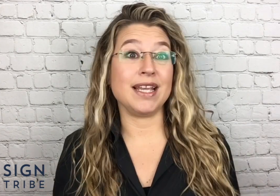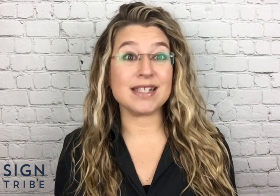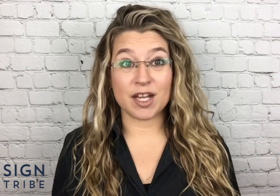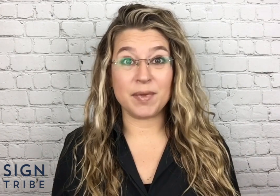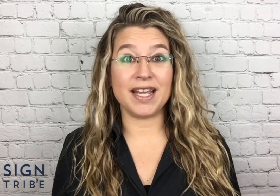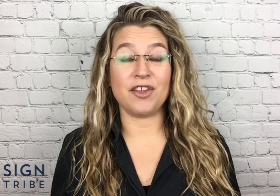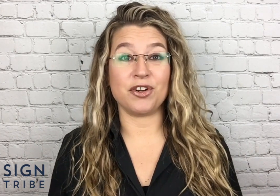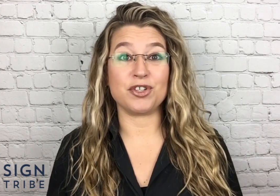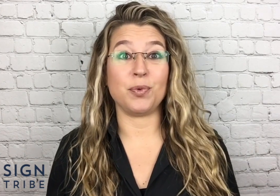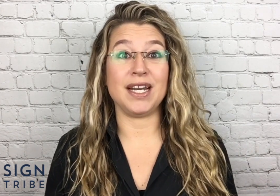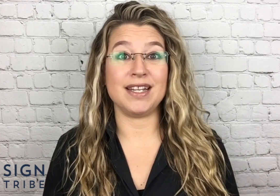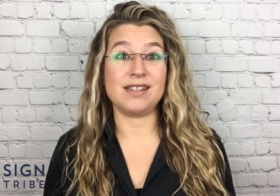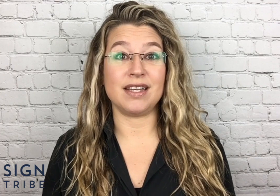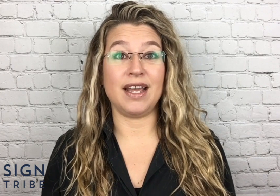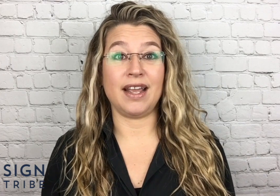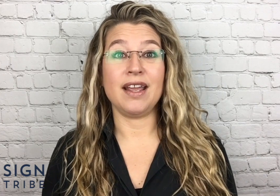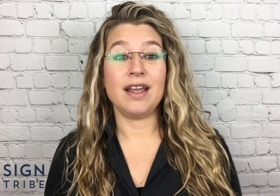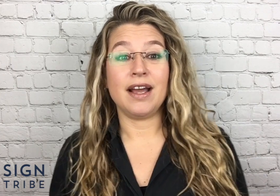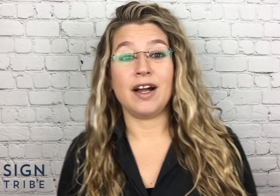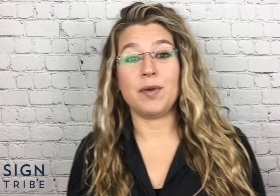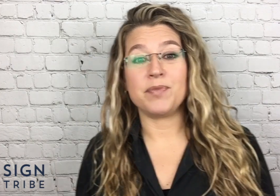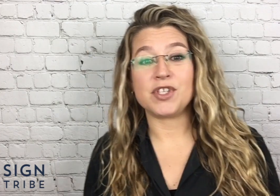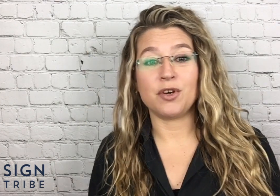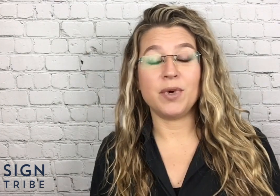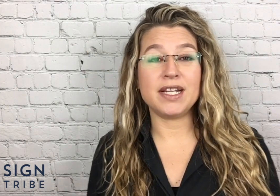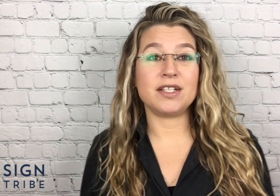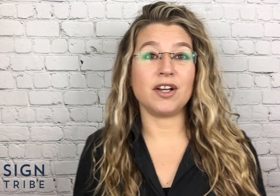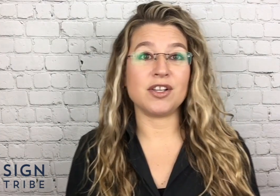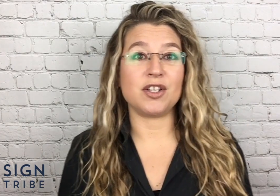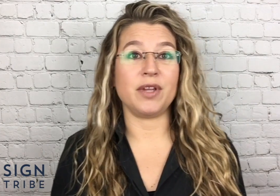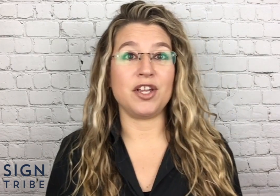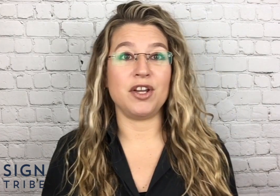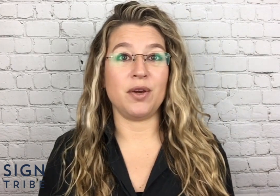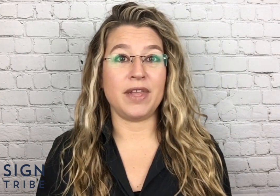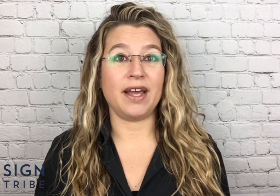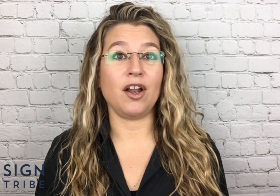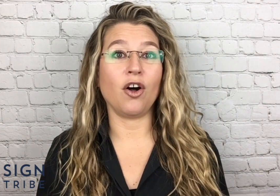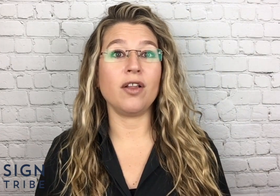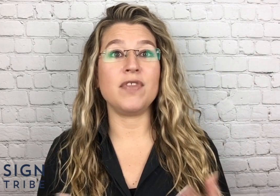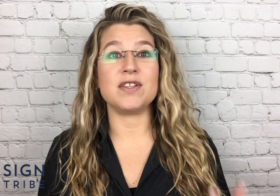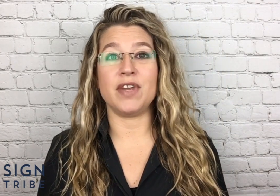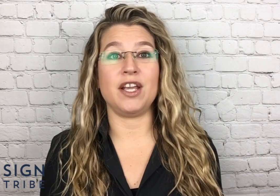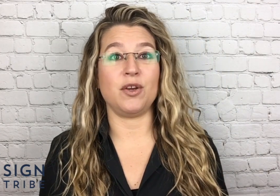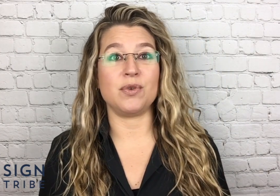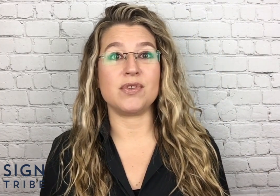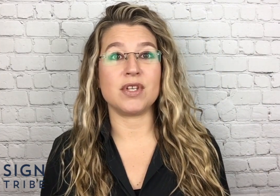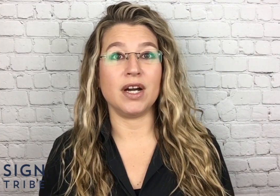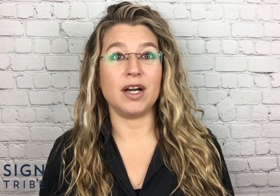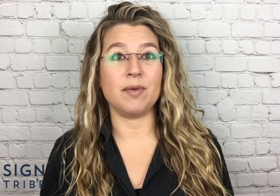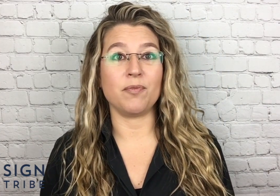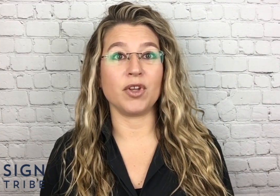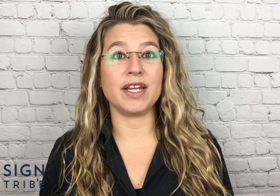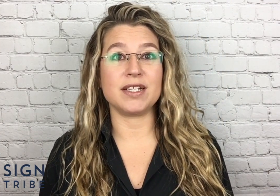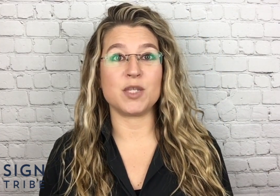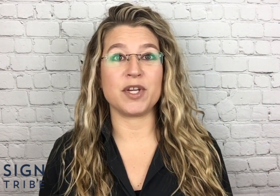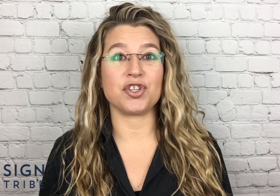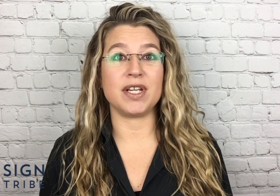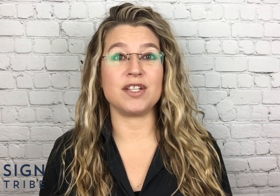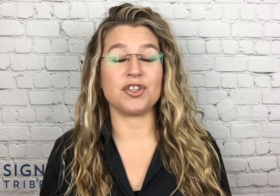come together to what it is today. So wanted to also let you know that all of these videos related to special needs are just